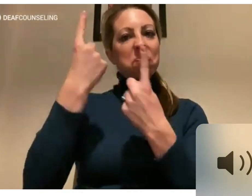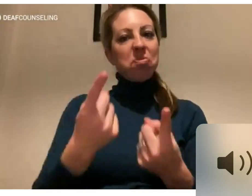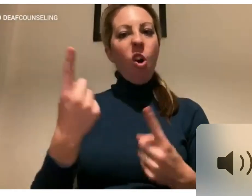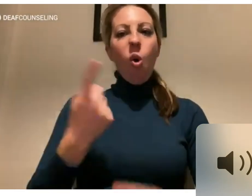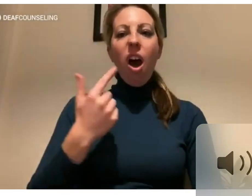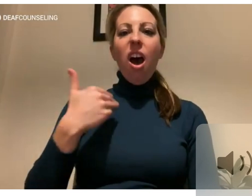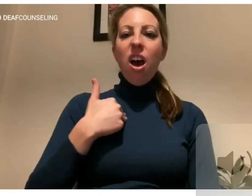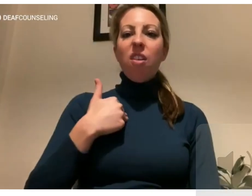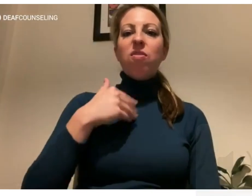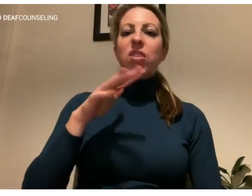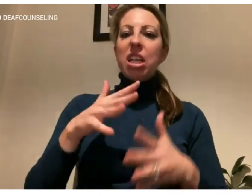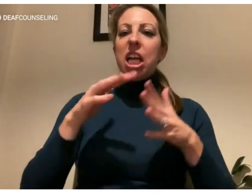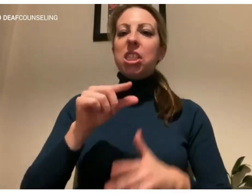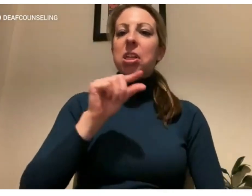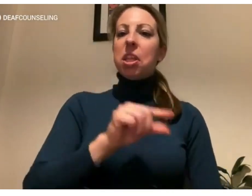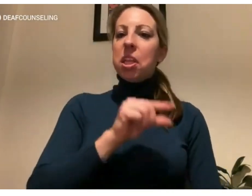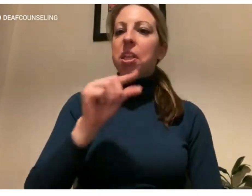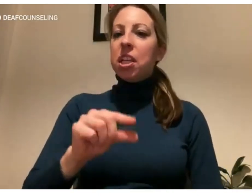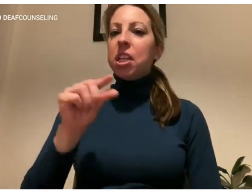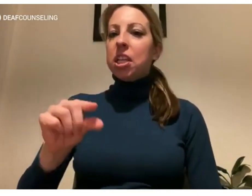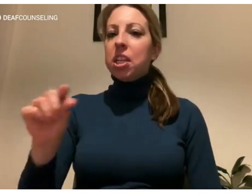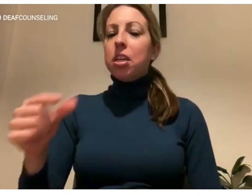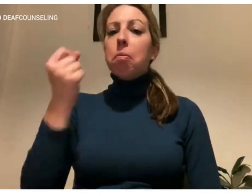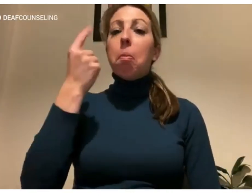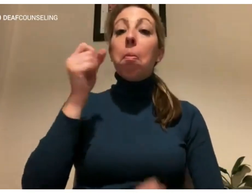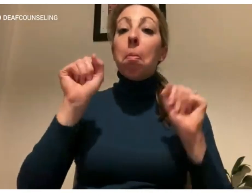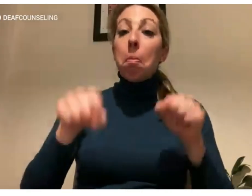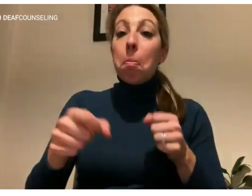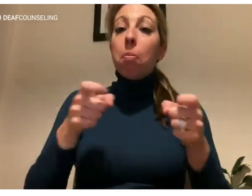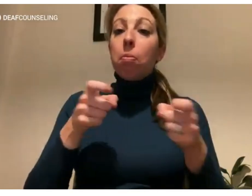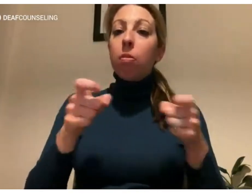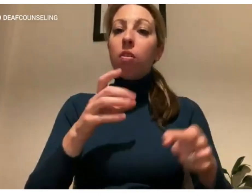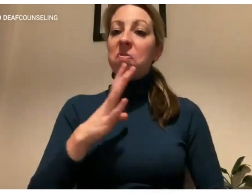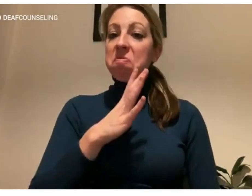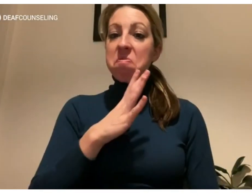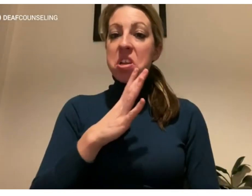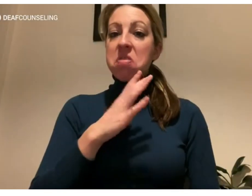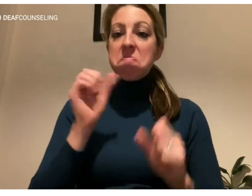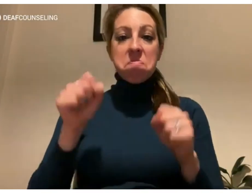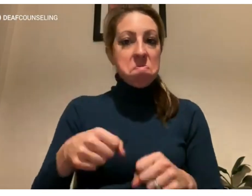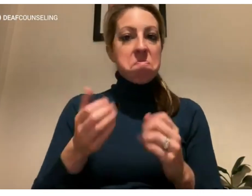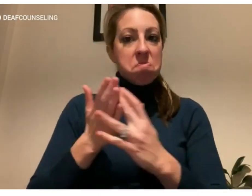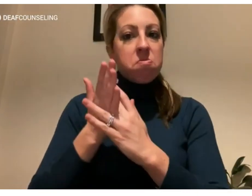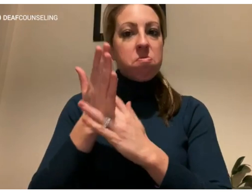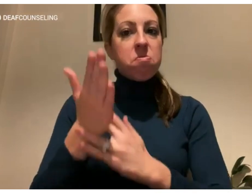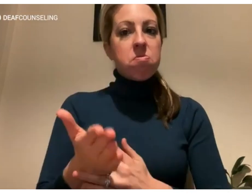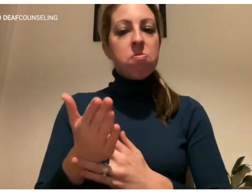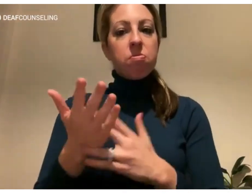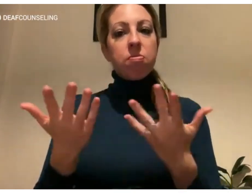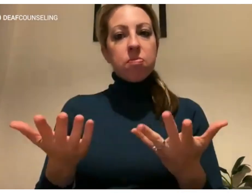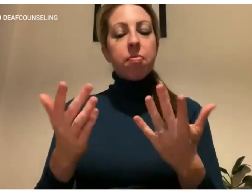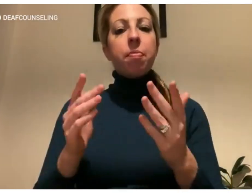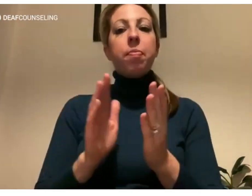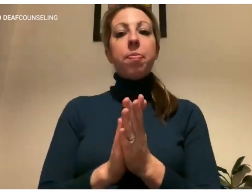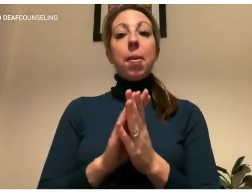anxiety growing up. I've always had bits of anxiety here and there, but I was able to manage it fine and get